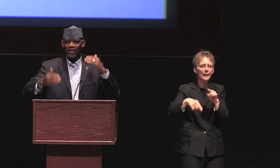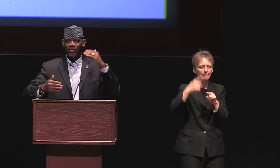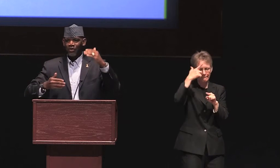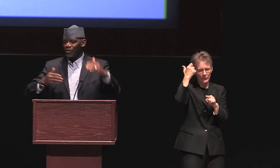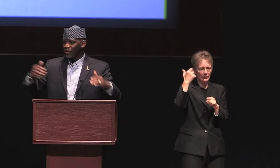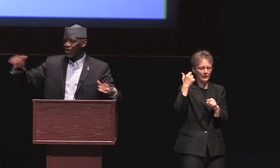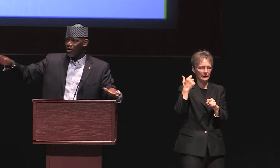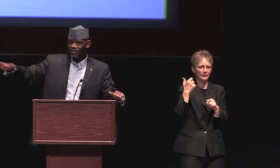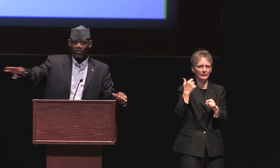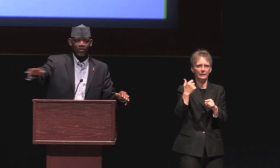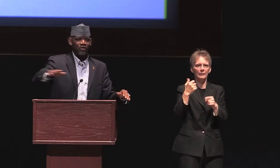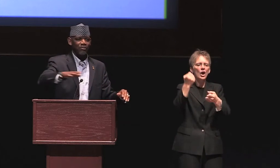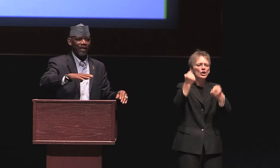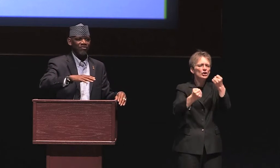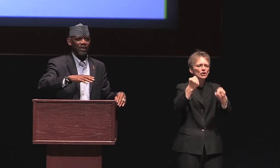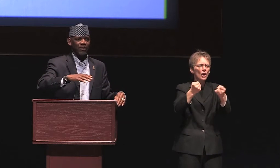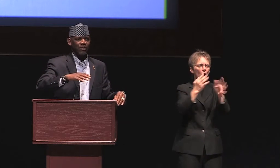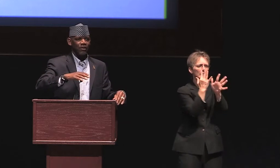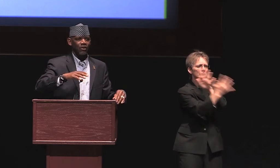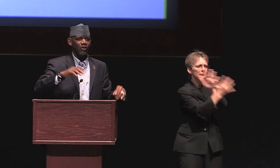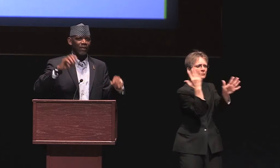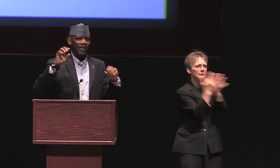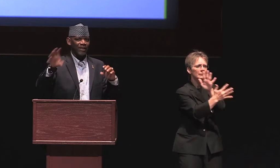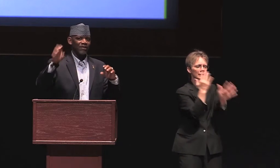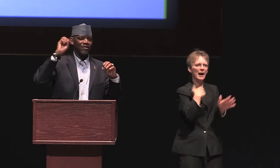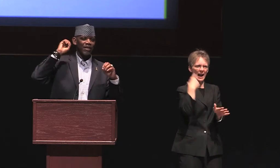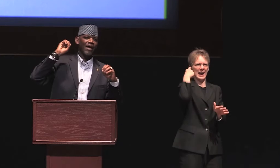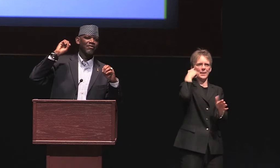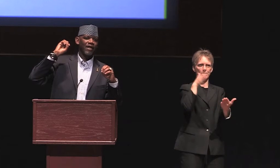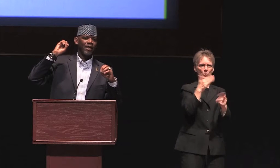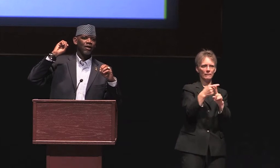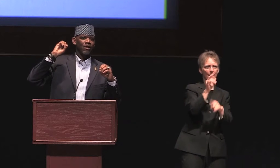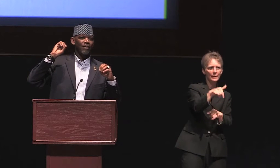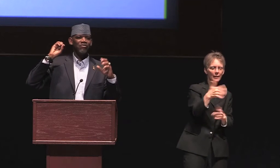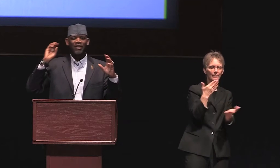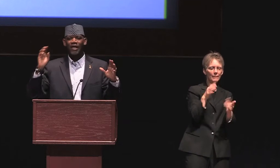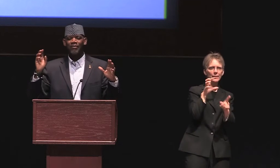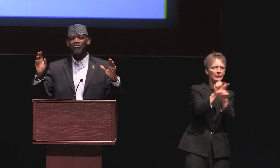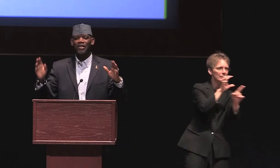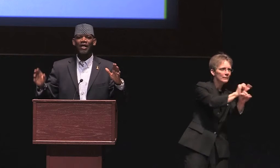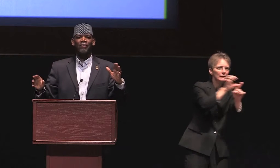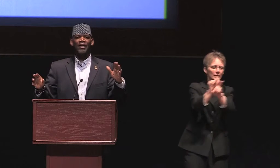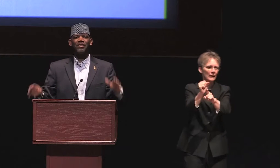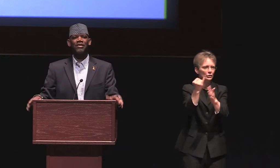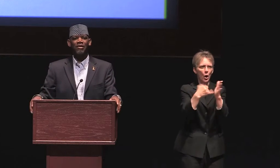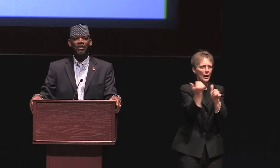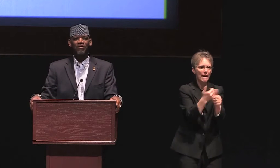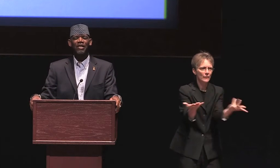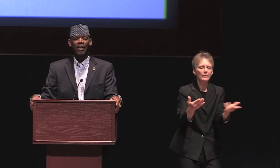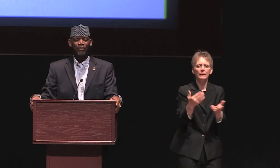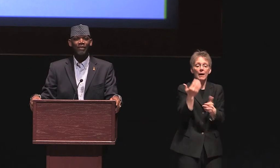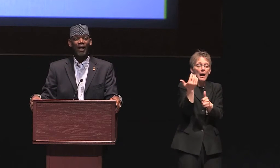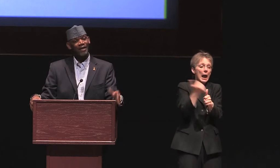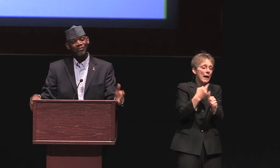I hear when the car is going across the pavement, and I may get something out of that. Every time I see something,